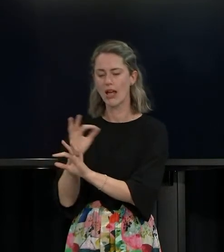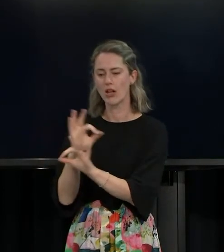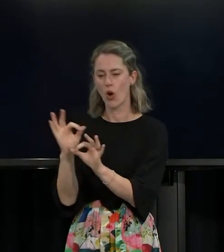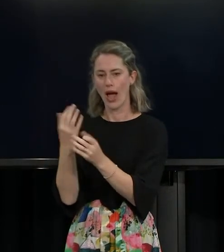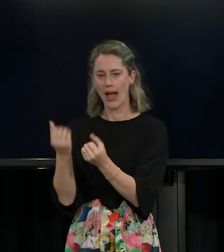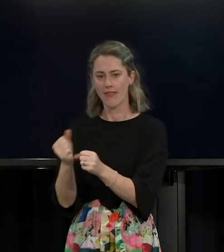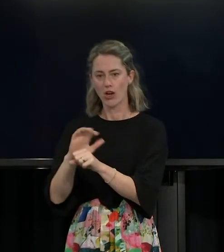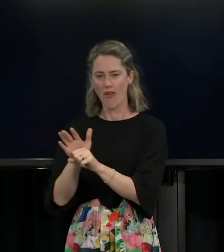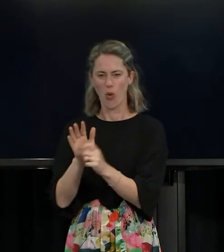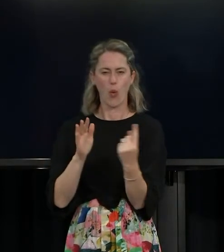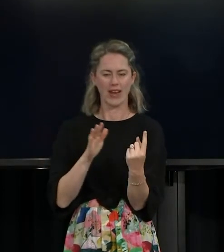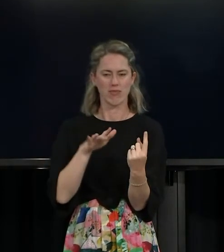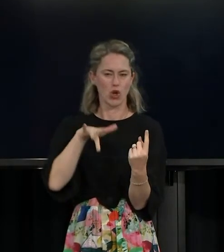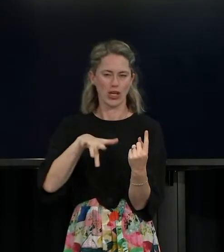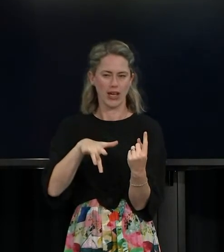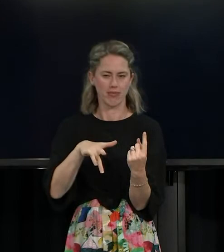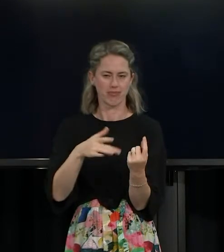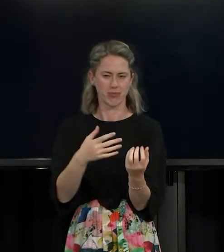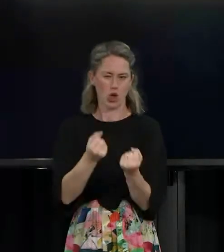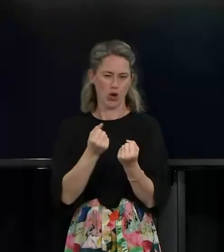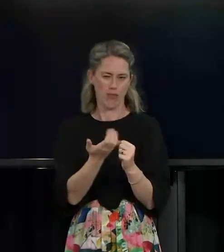is outstanding, not positive.